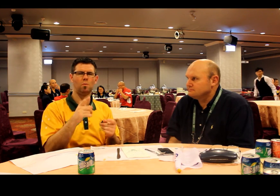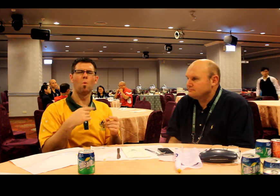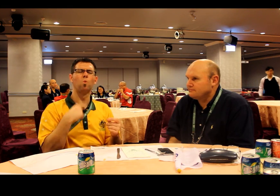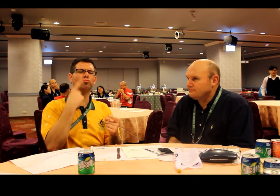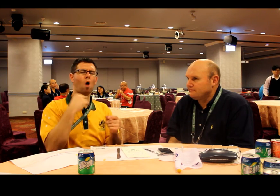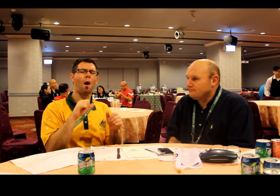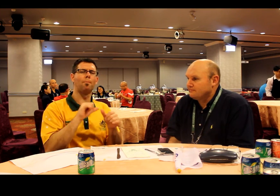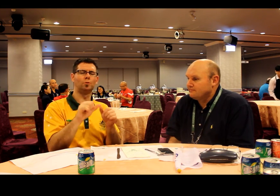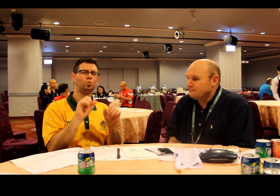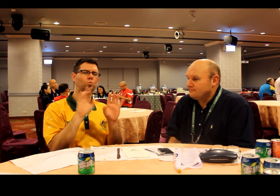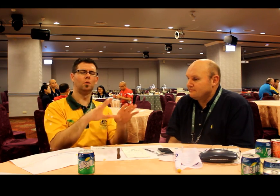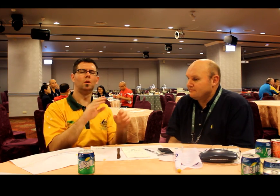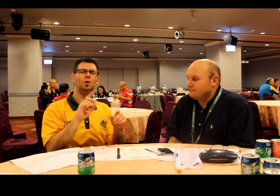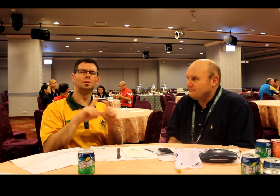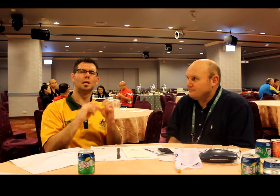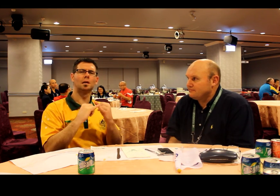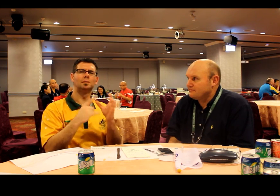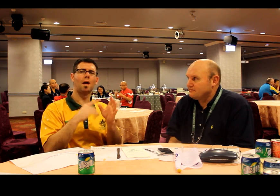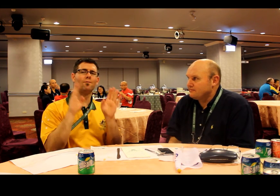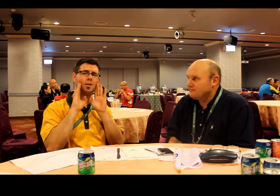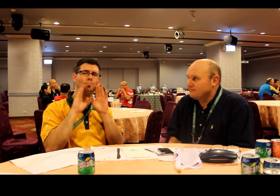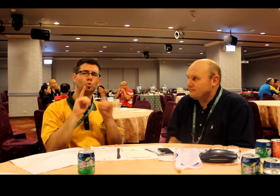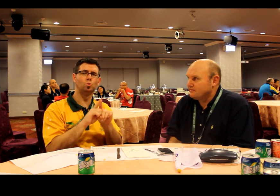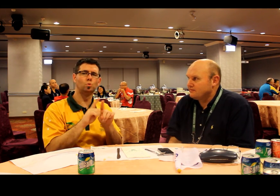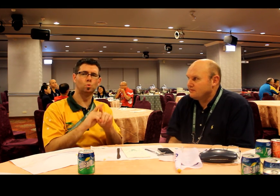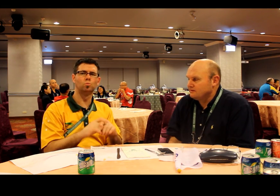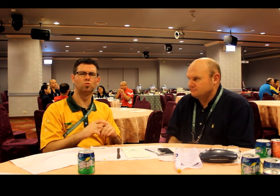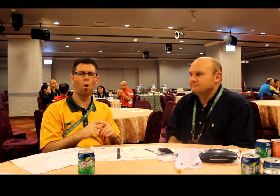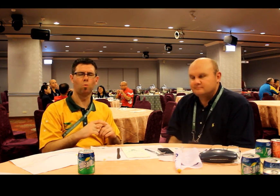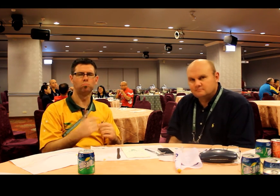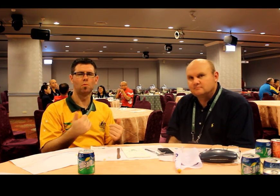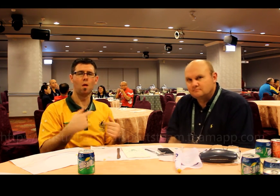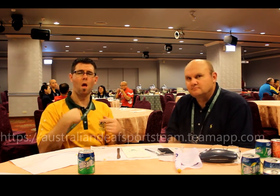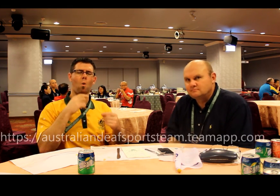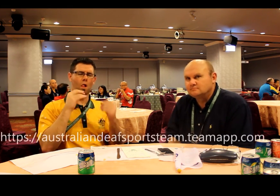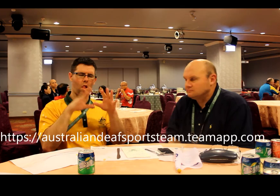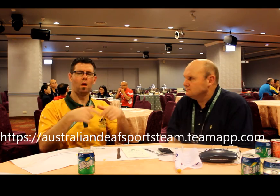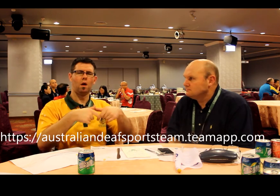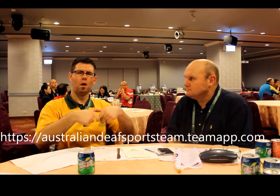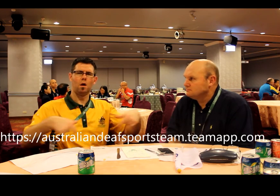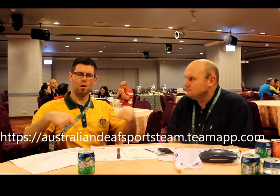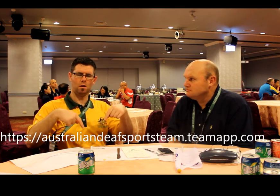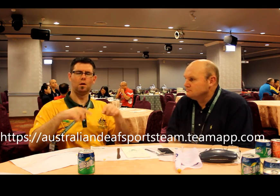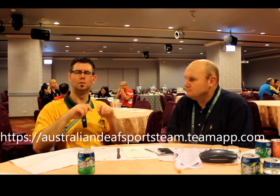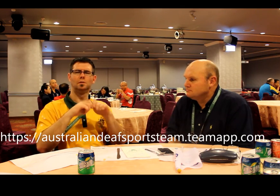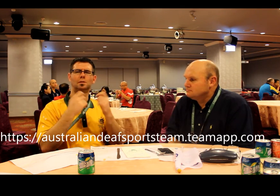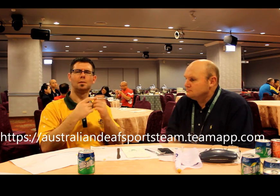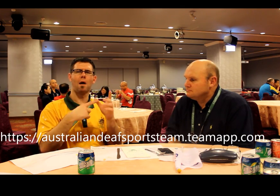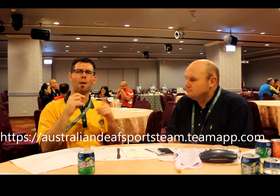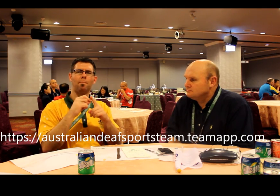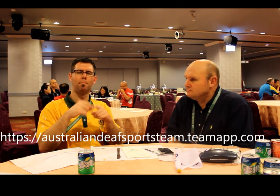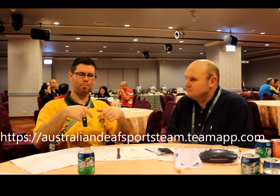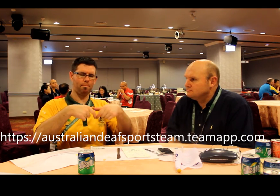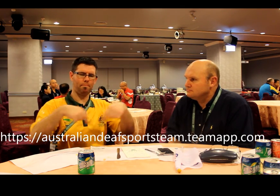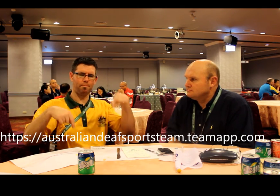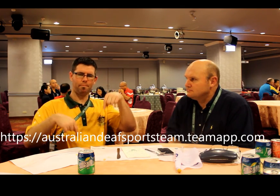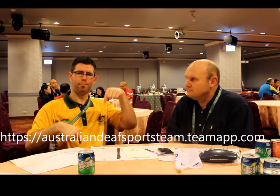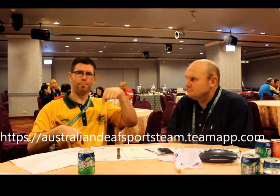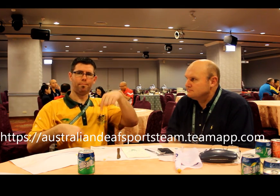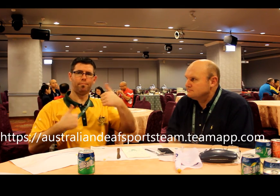instantaneously. So we'll encourage that, and that will go onto the DSA Facebook page as well. The team app details